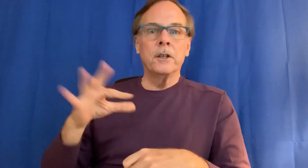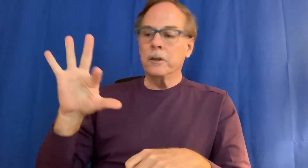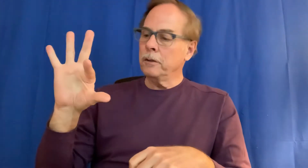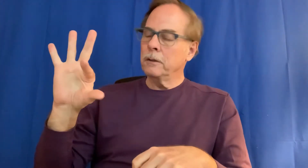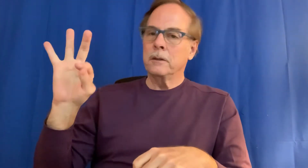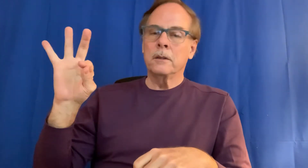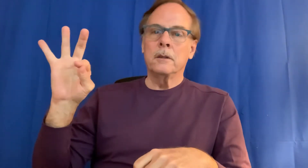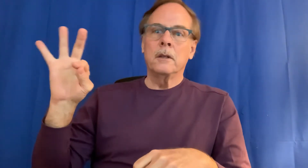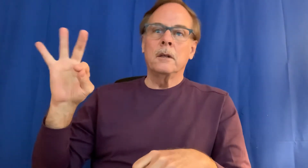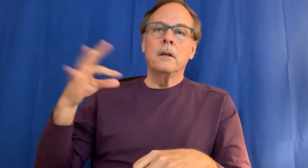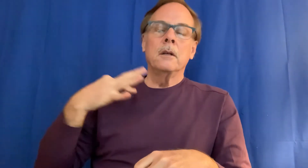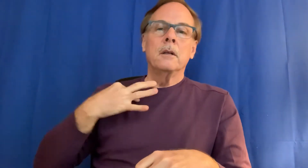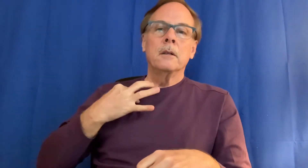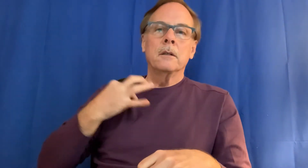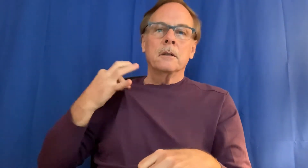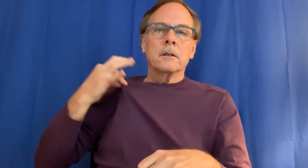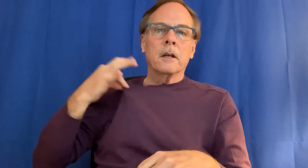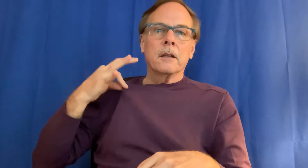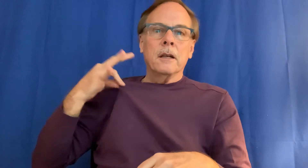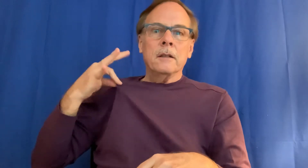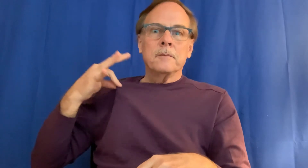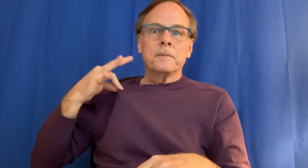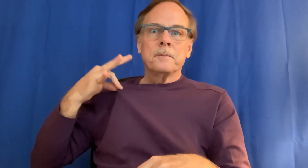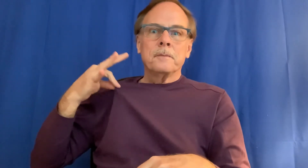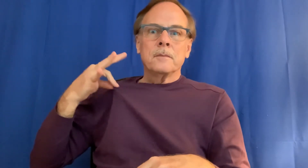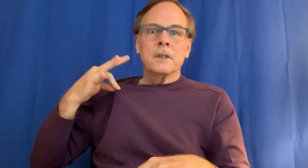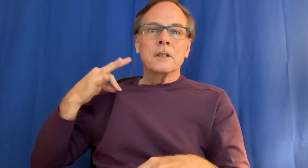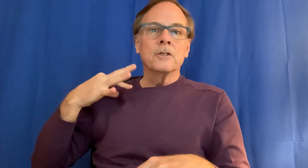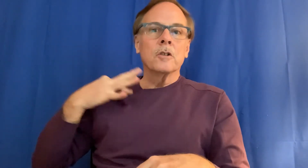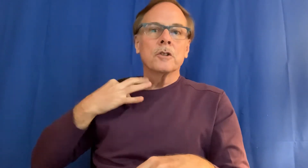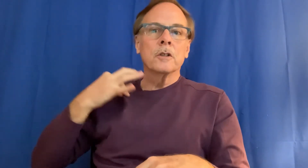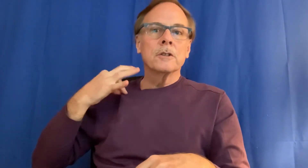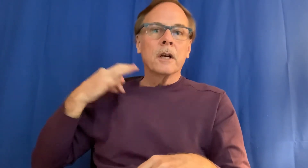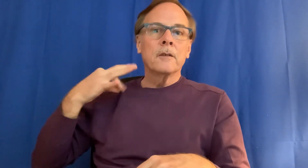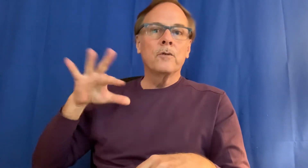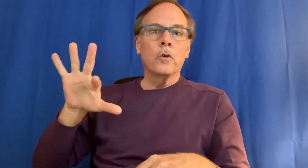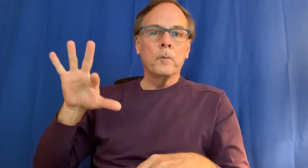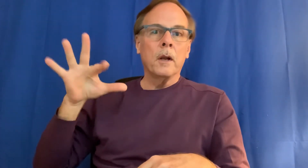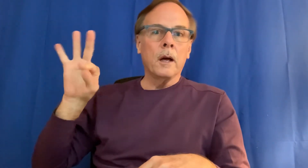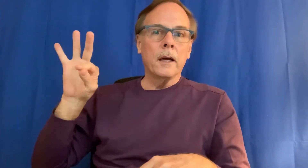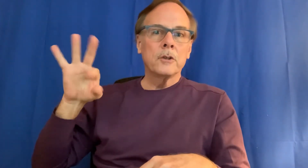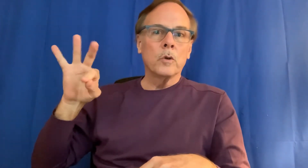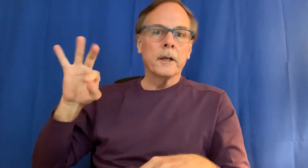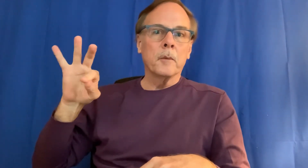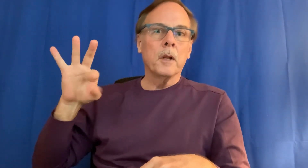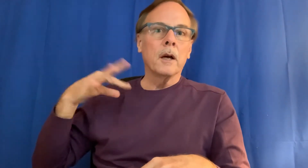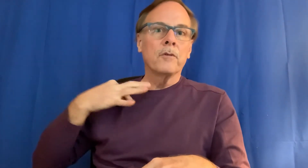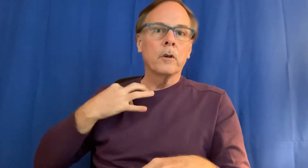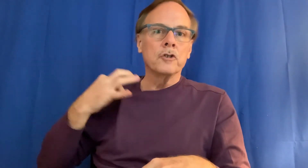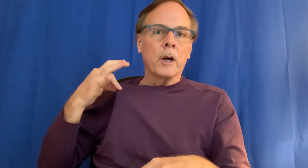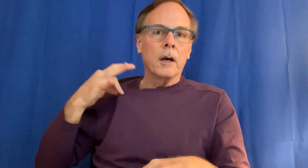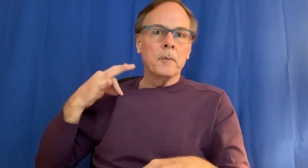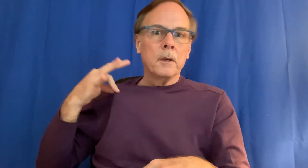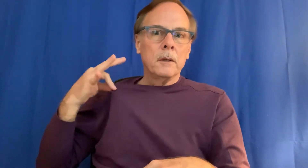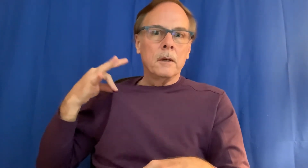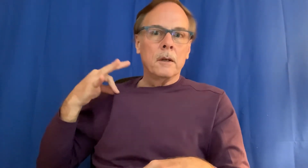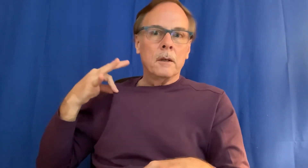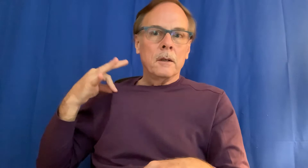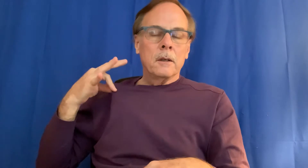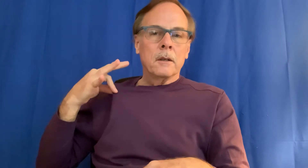Volunteer is like that. This is also the sign for apply, to like apply for a job. Not